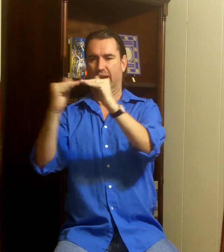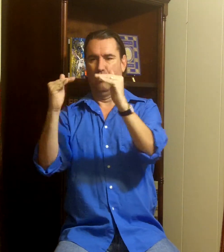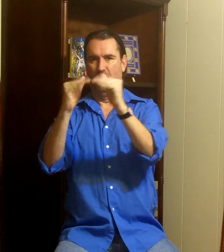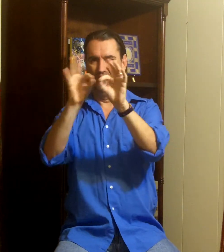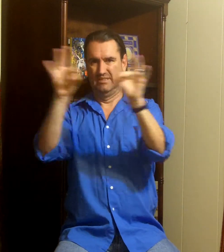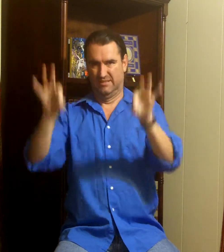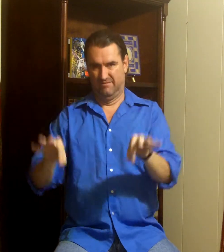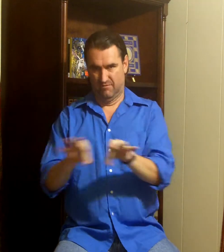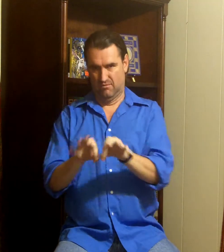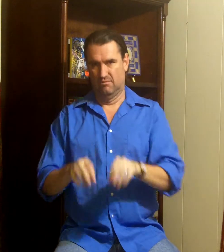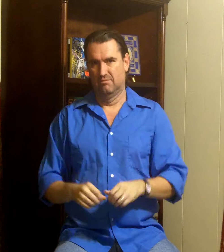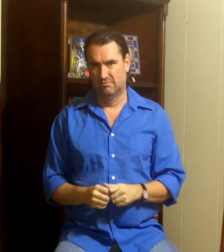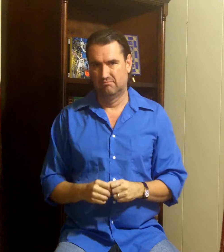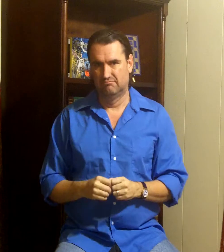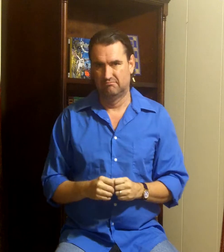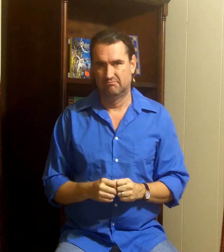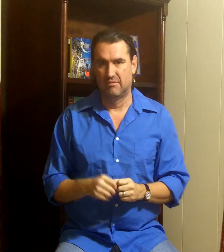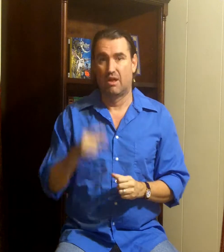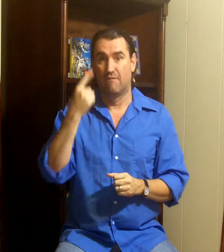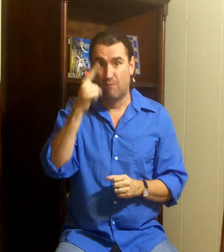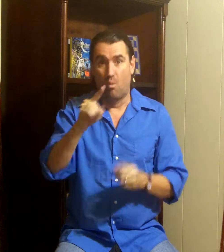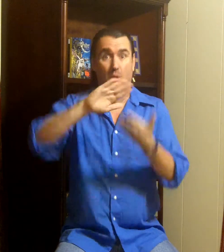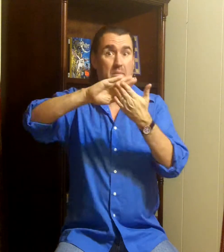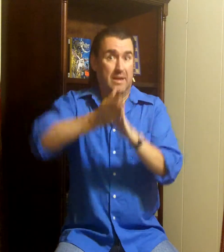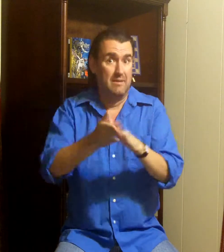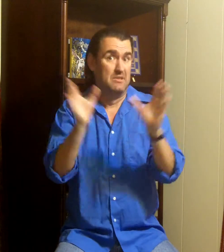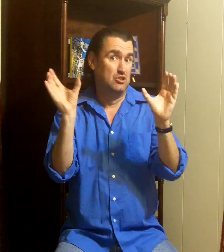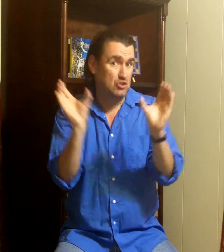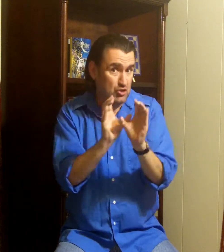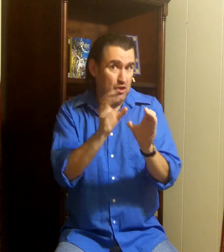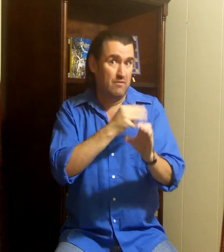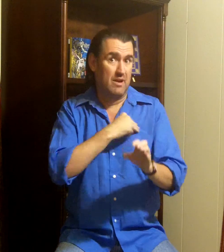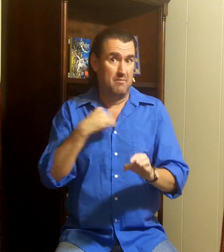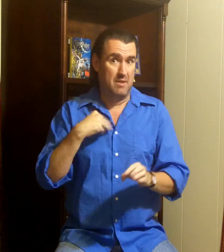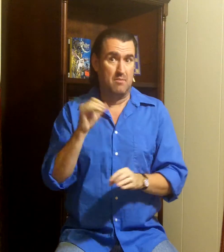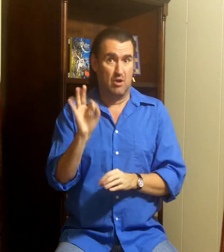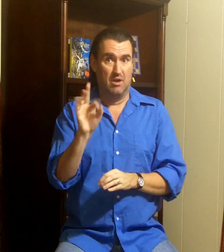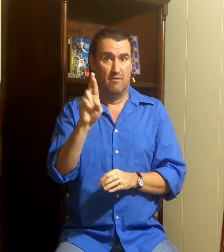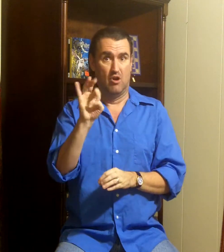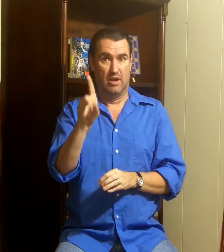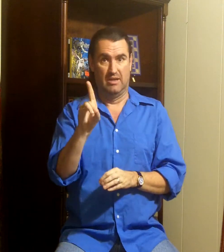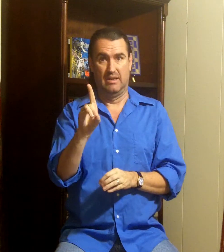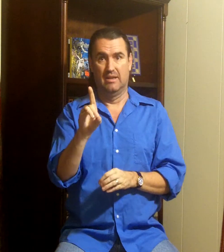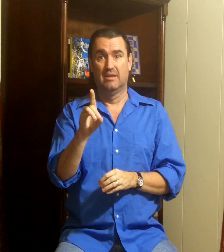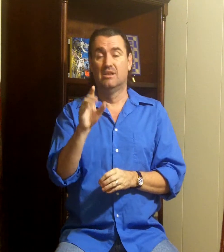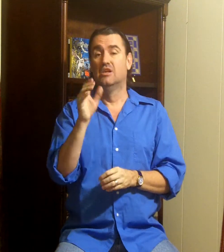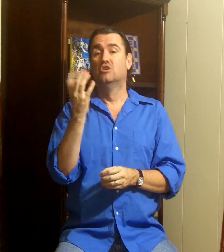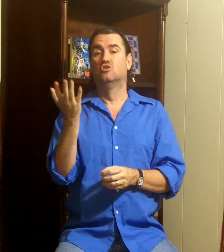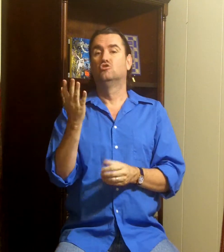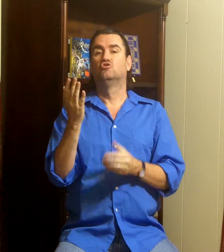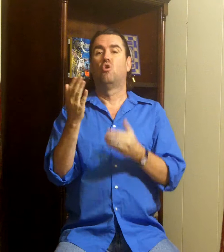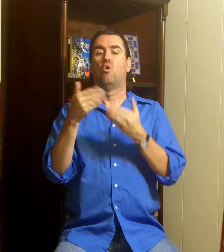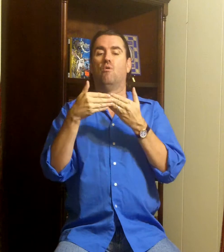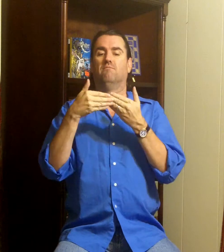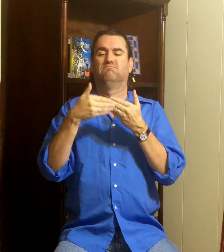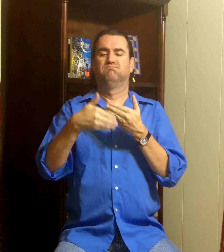to become a certified member of RID. So nowadays, future certified members of RID are going to need their